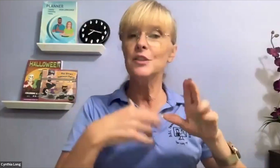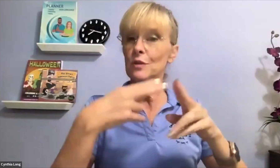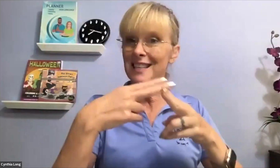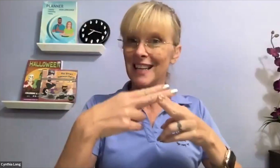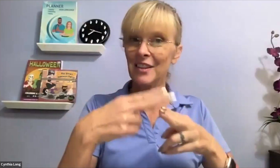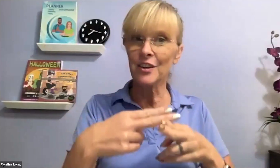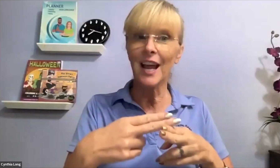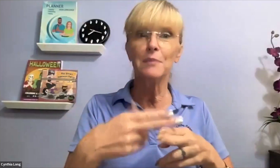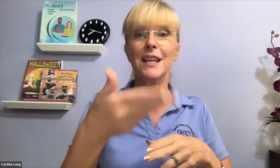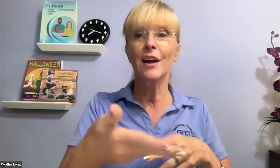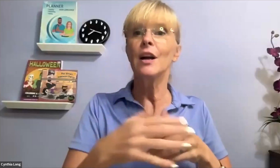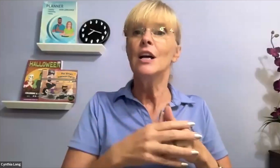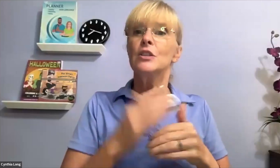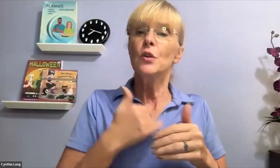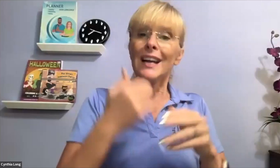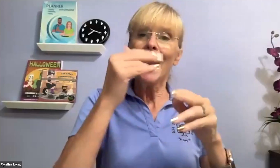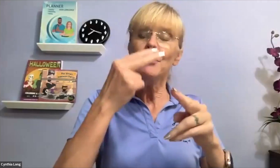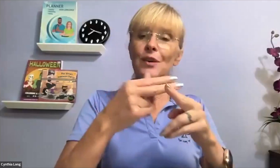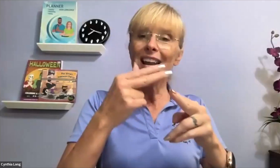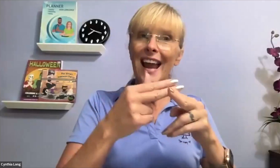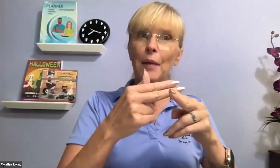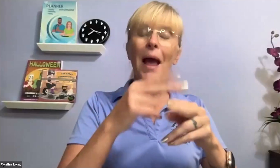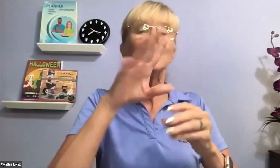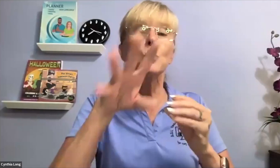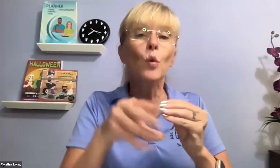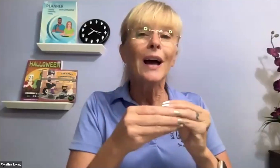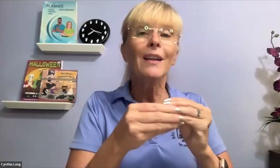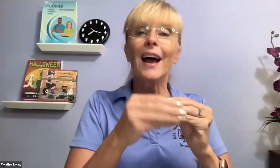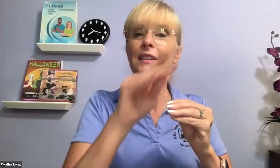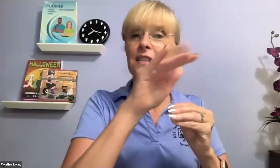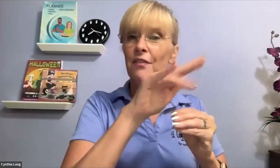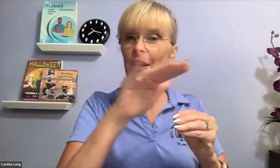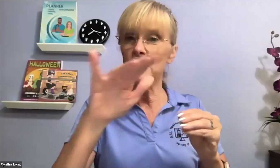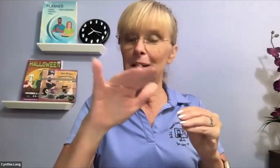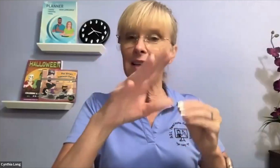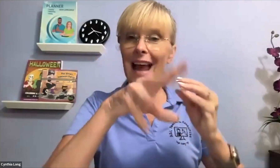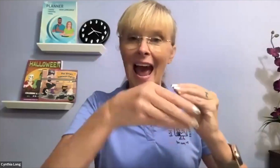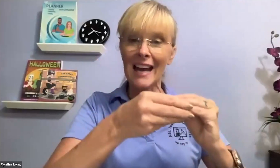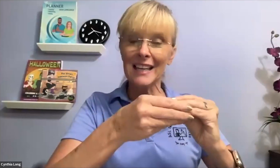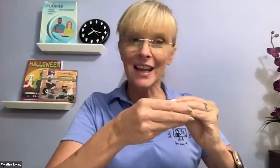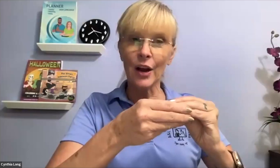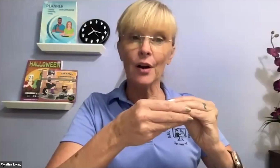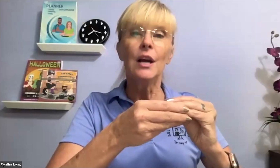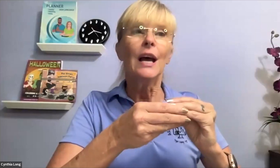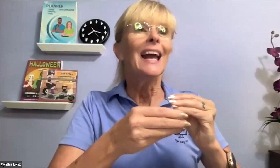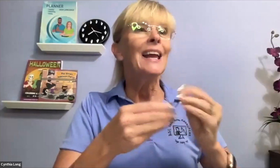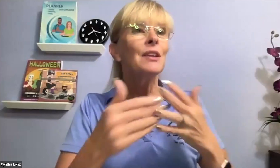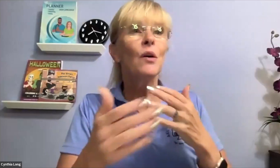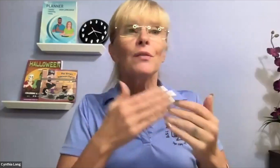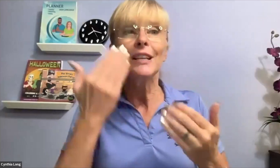you see their names there. So you can have their name as well as the fingerspell added there, even though if they